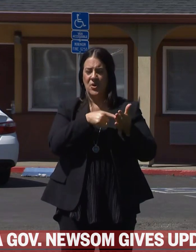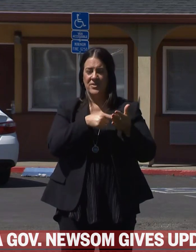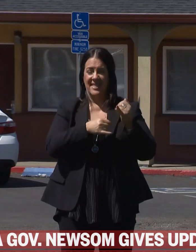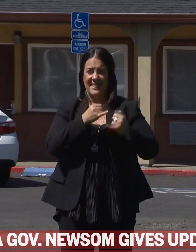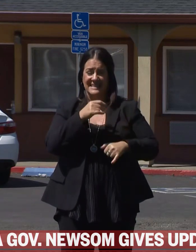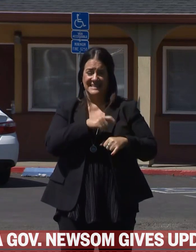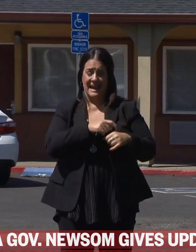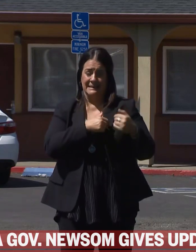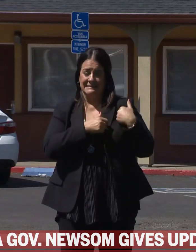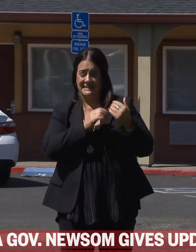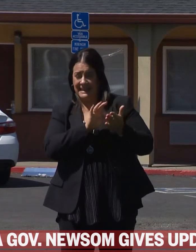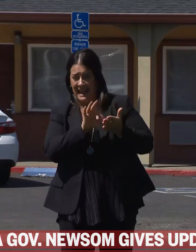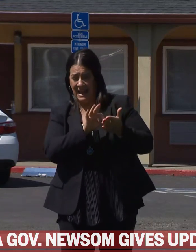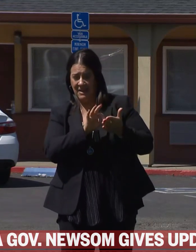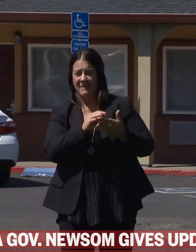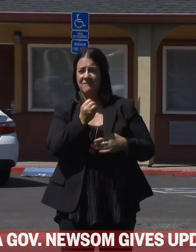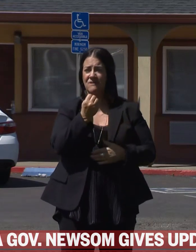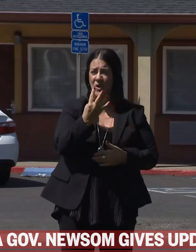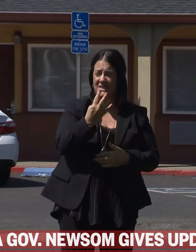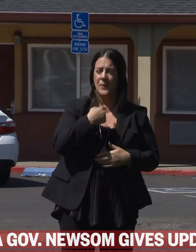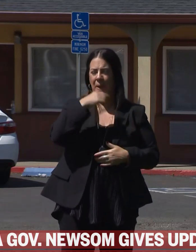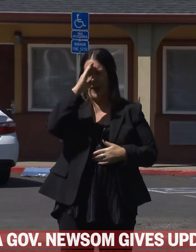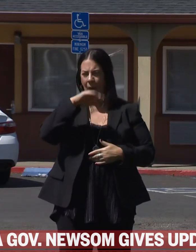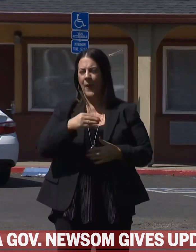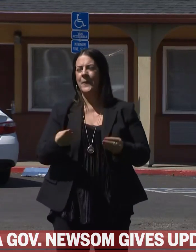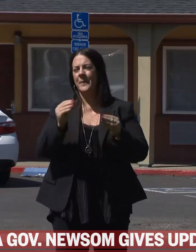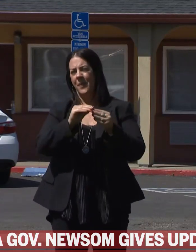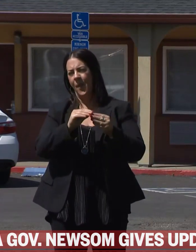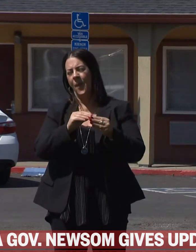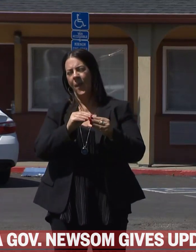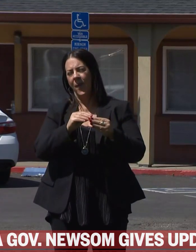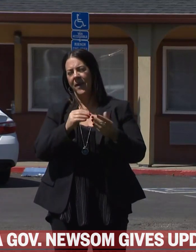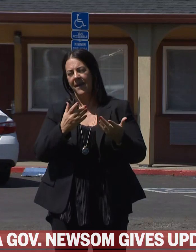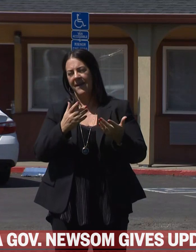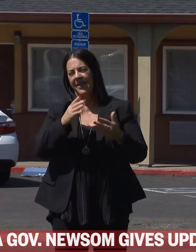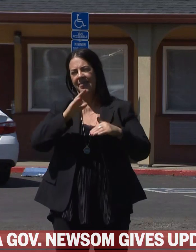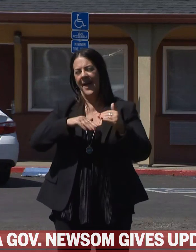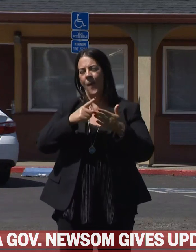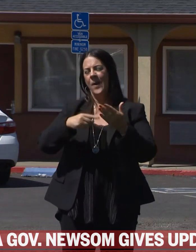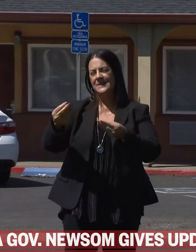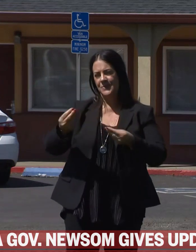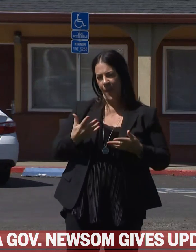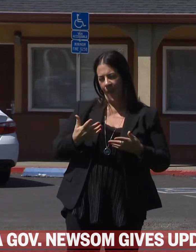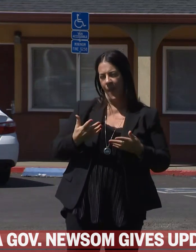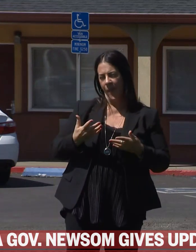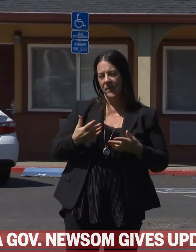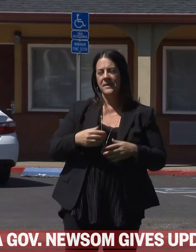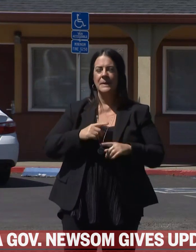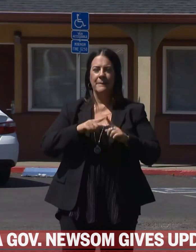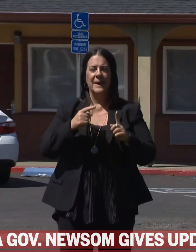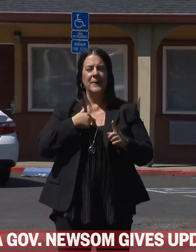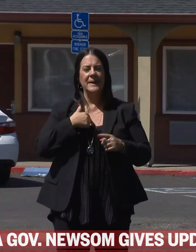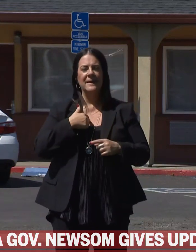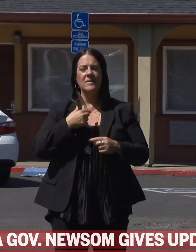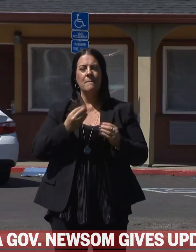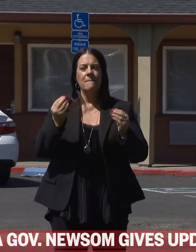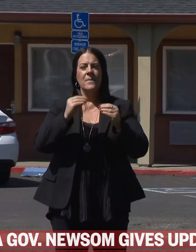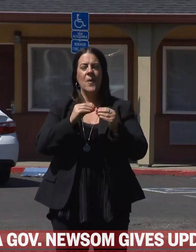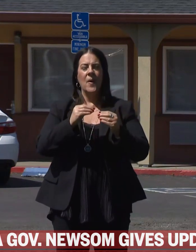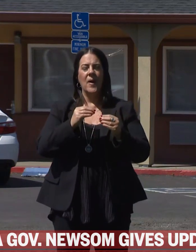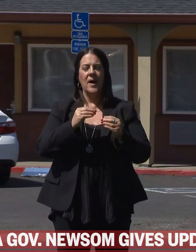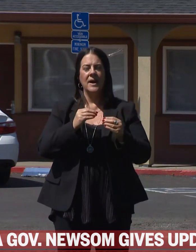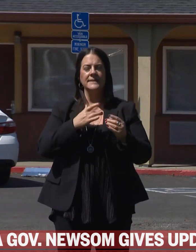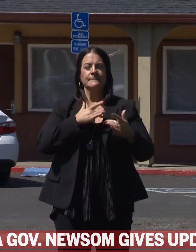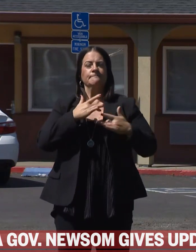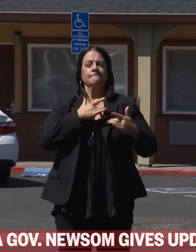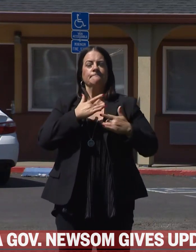count. By the way, that's an undercount, we know. That's just what's been reported to us. But heightened concern around the need